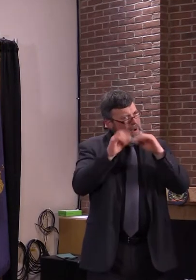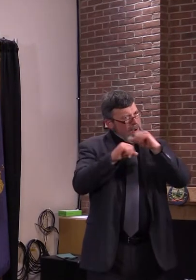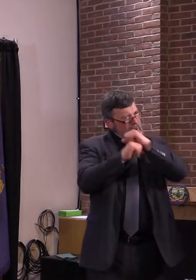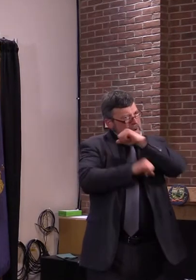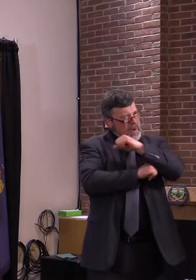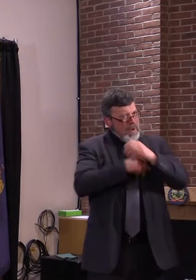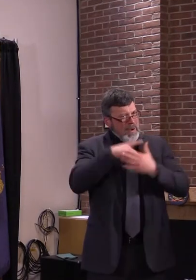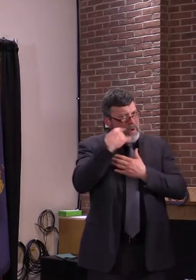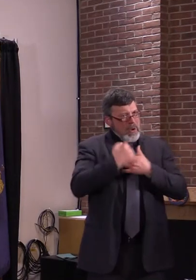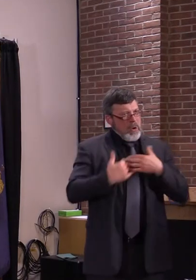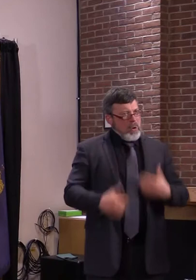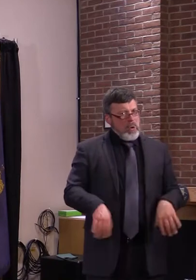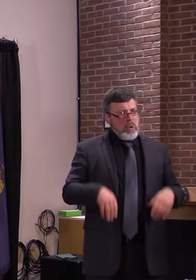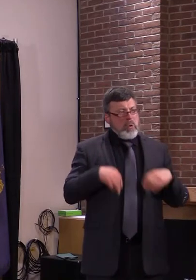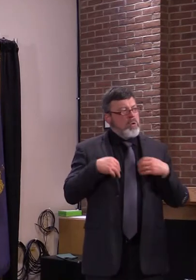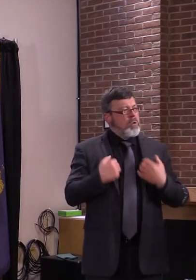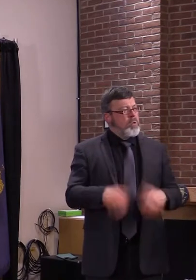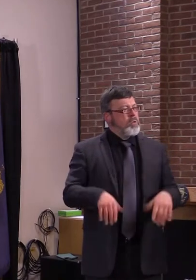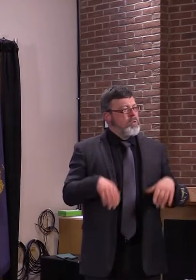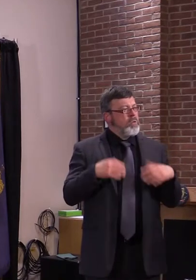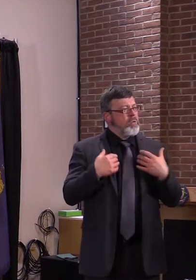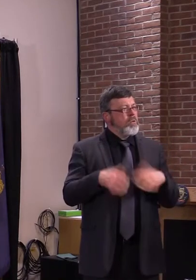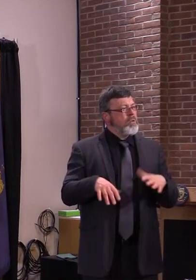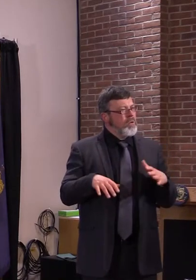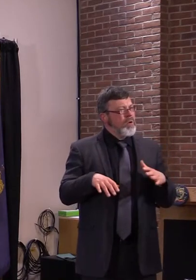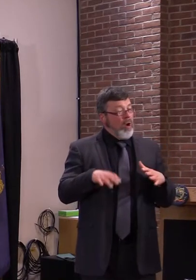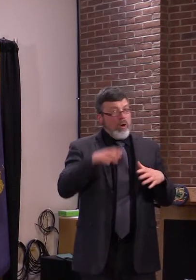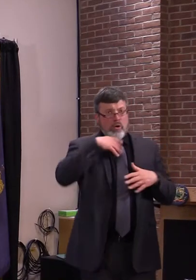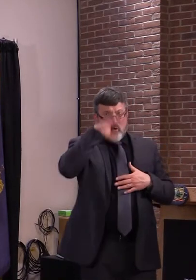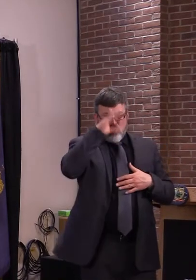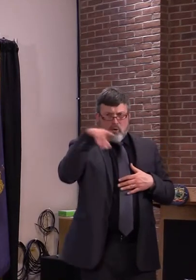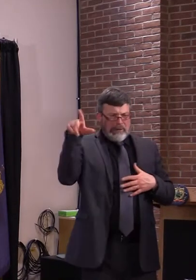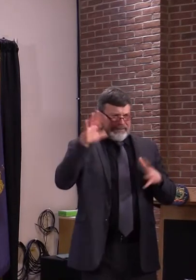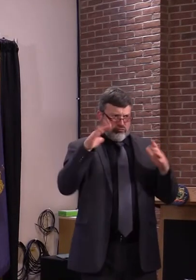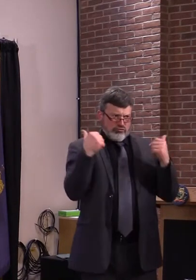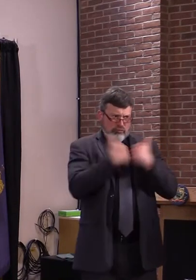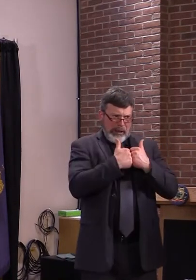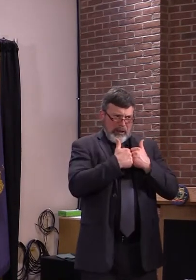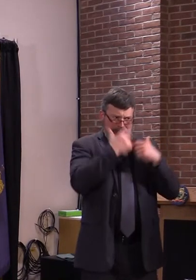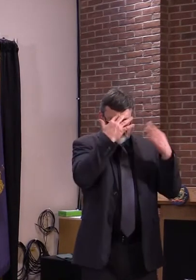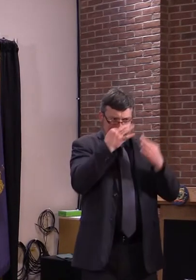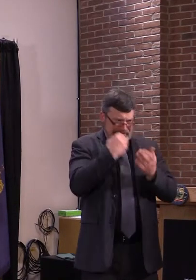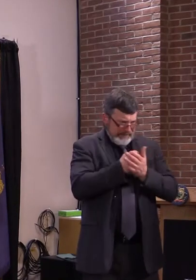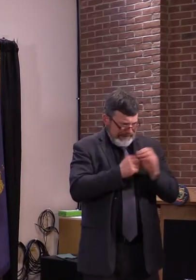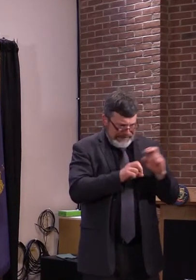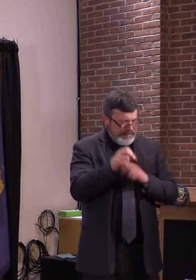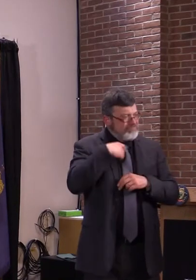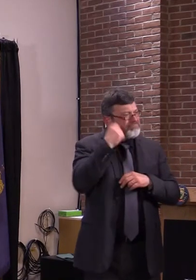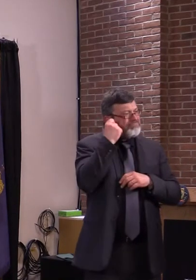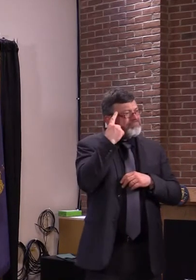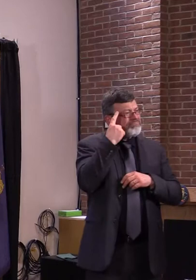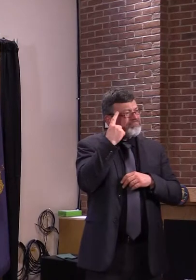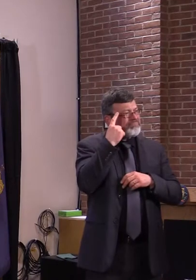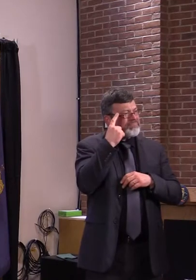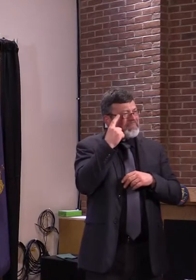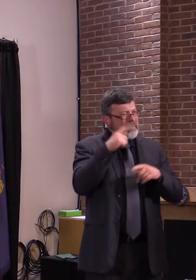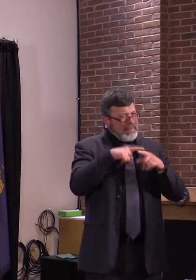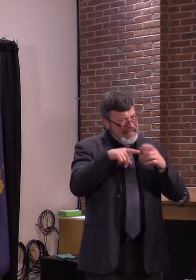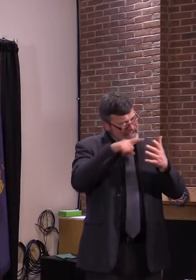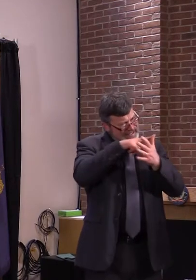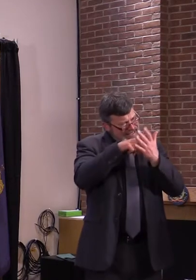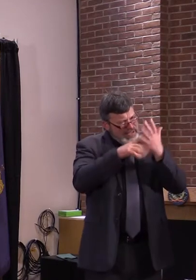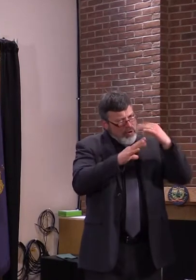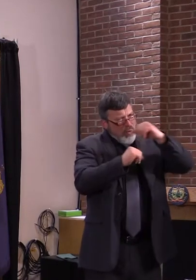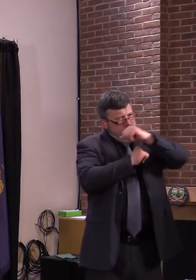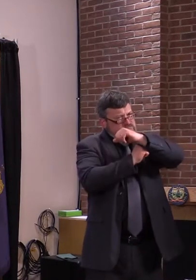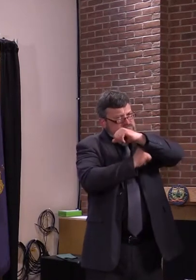choices then. So let's, as difficult as it is, let's focus on the fundamentals and make sure we get this right.